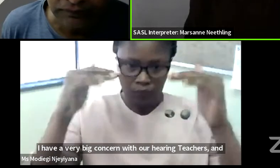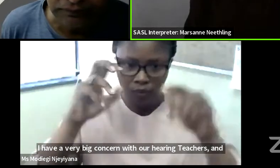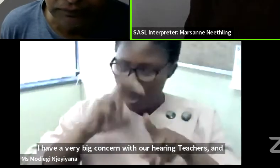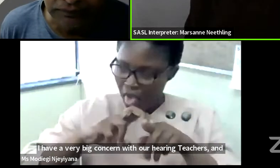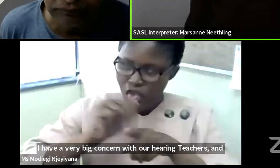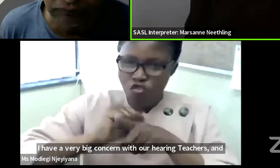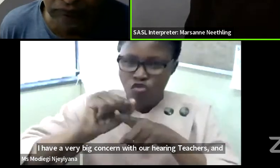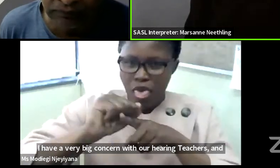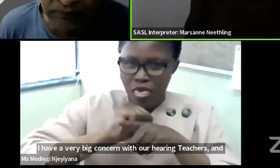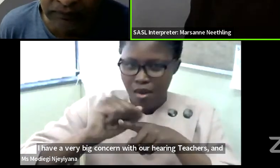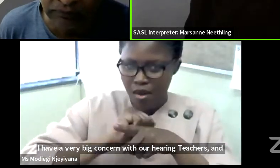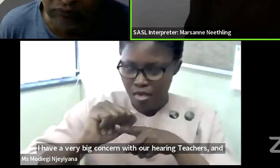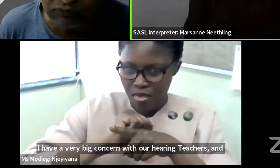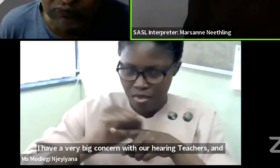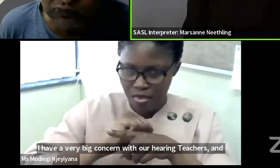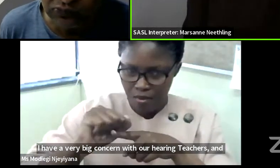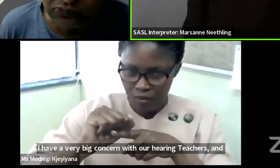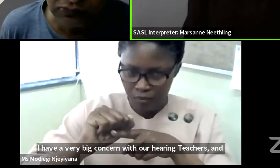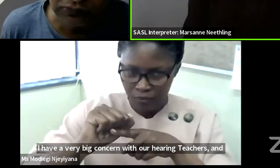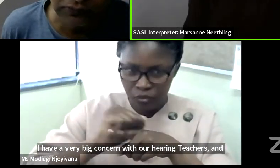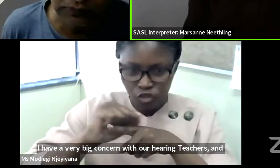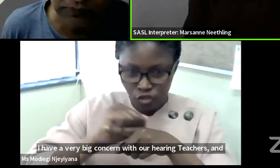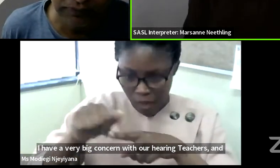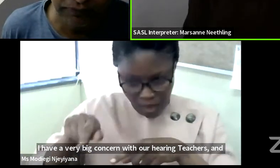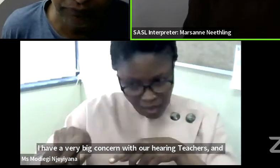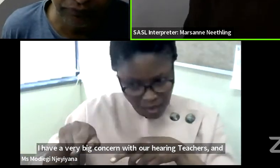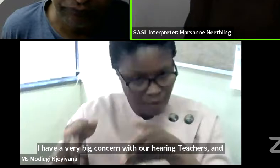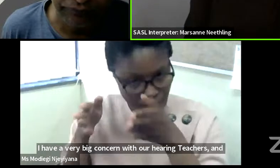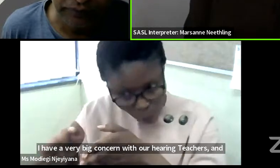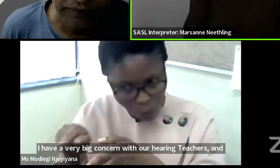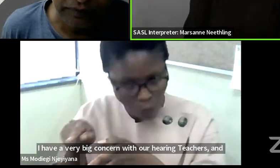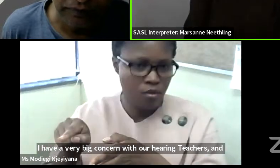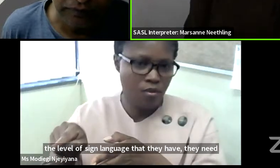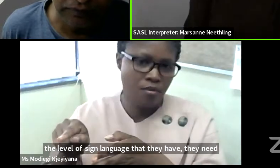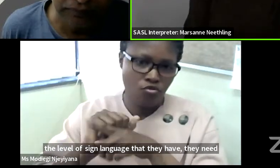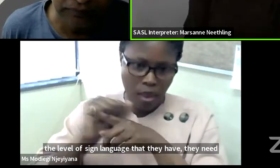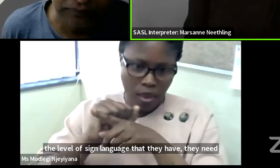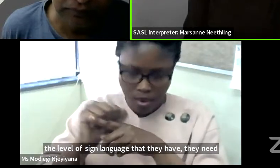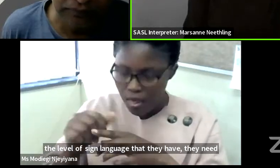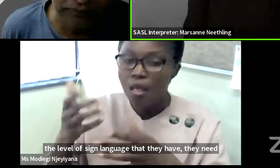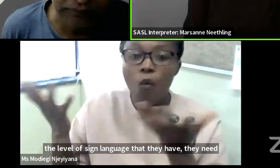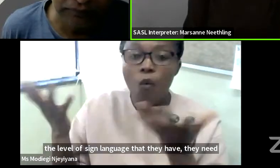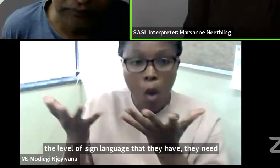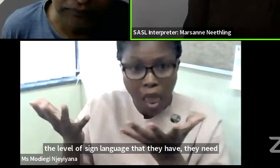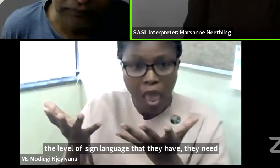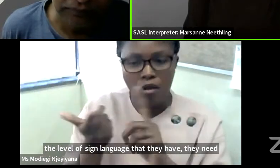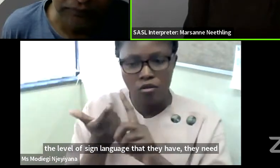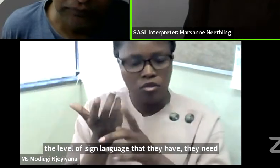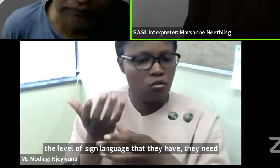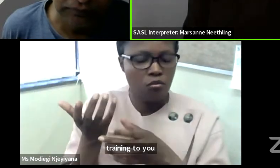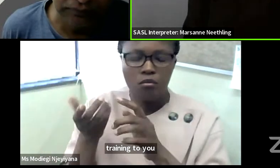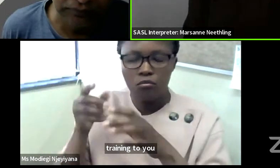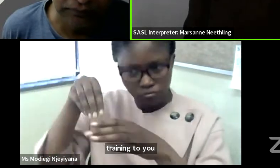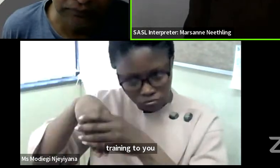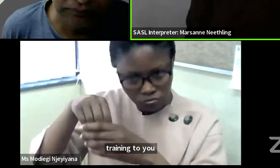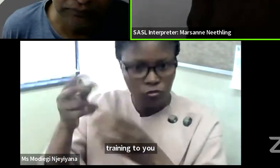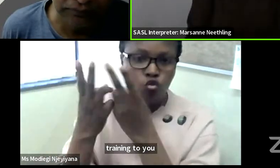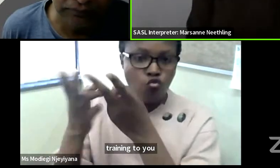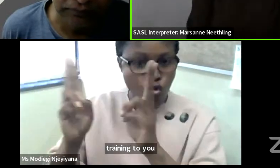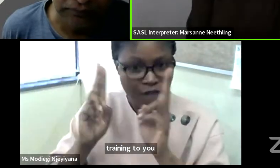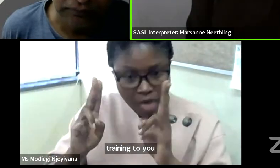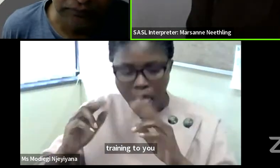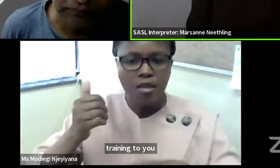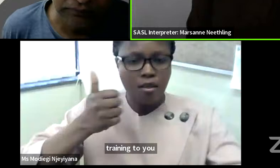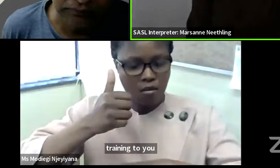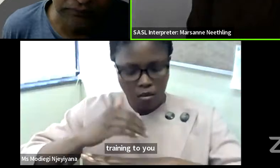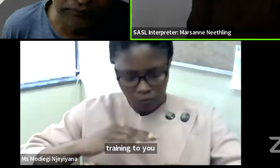the level of sign language that they have. They need training to use sign language, South African